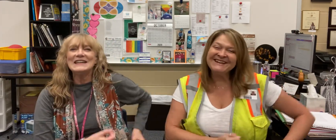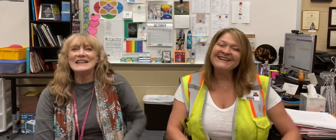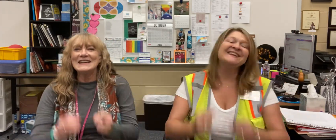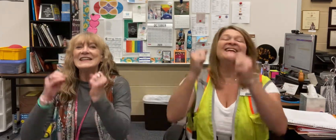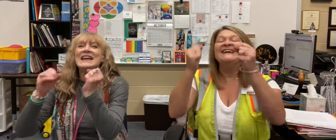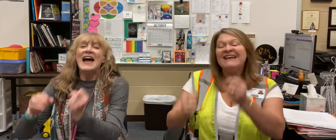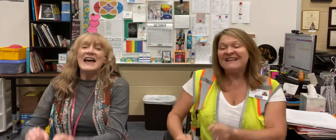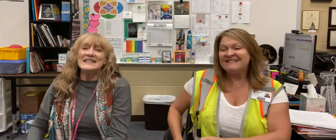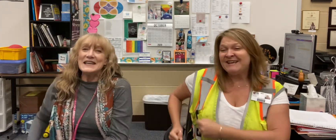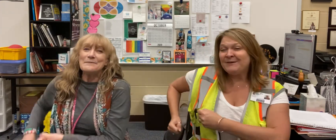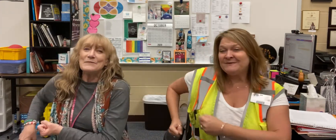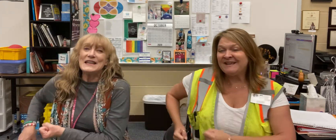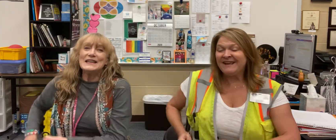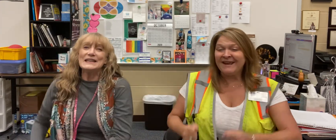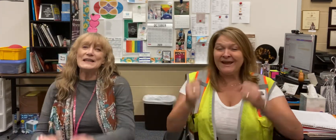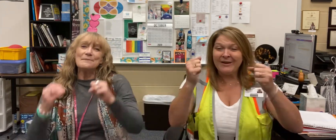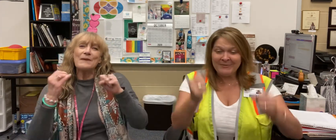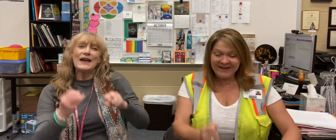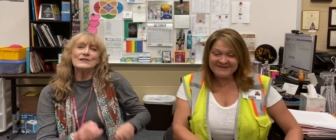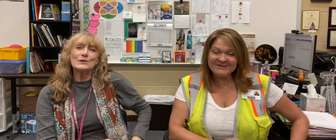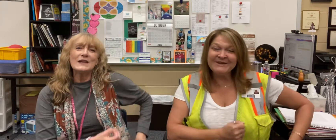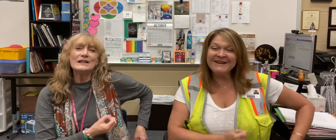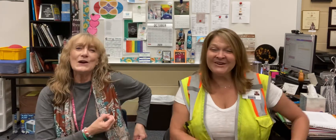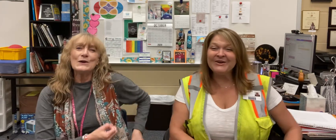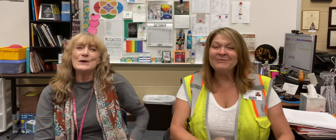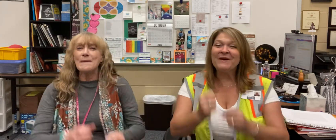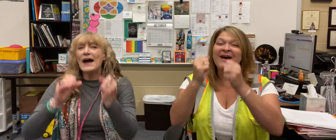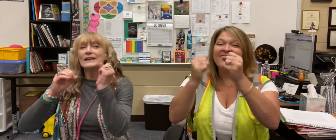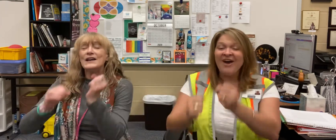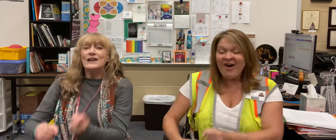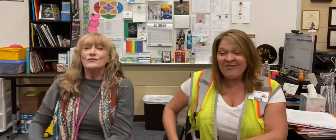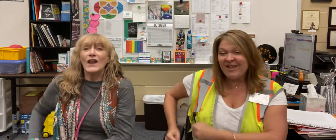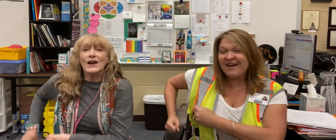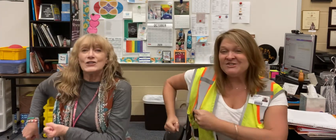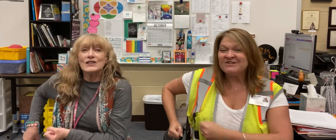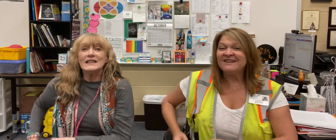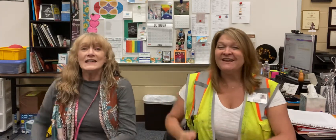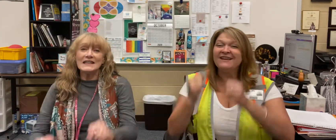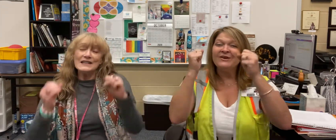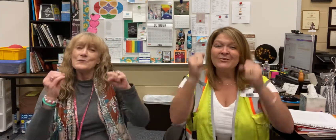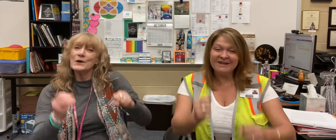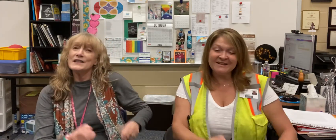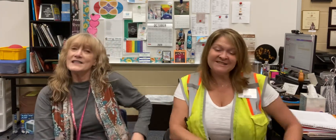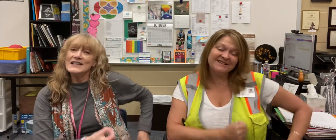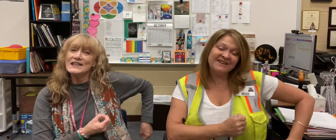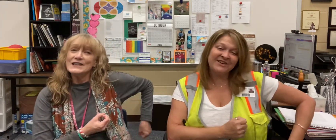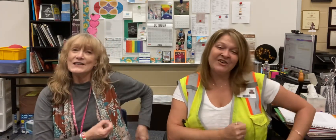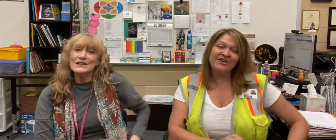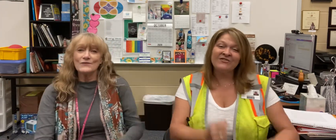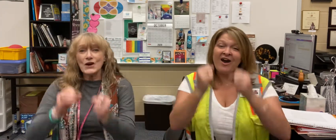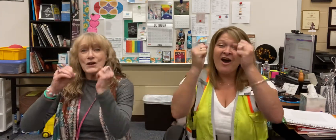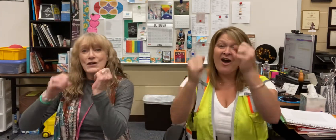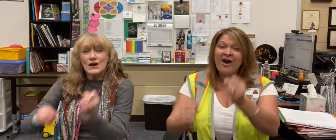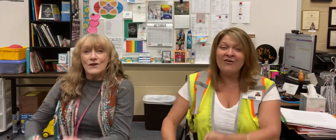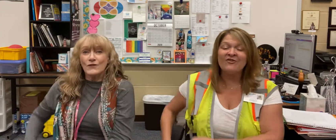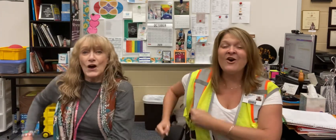swing. Dip, dip, and swing her back, flashy with silver.